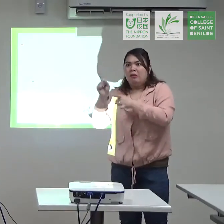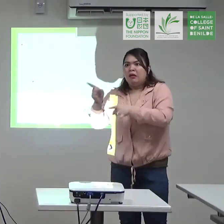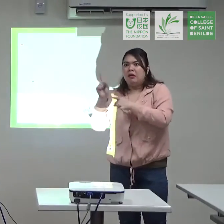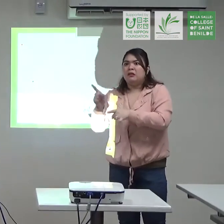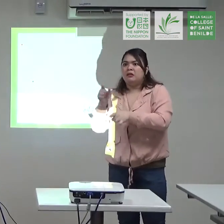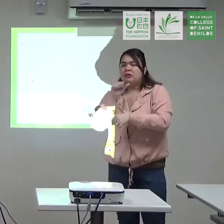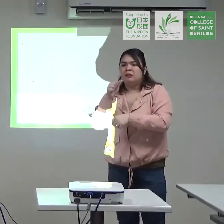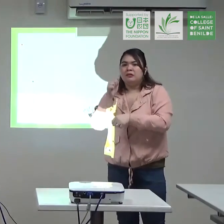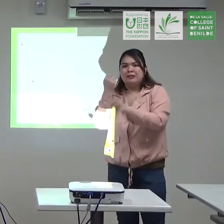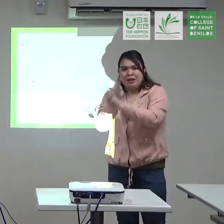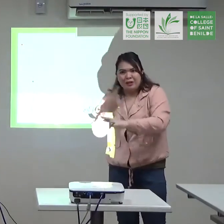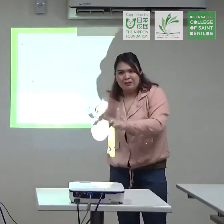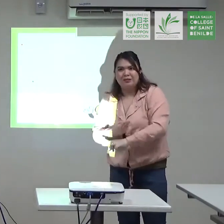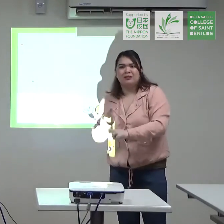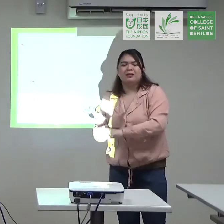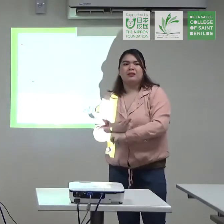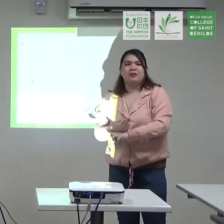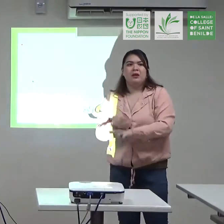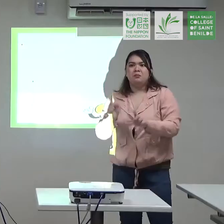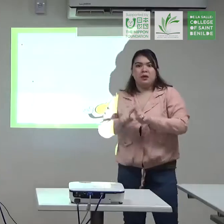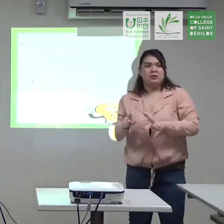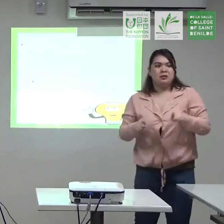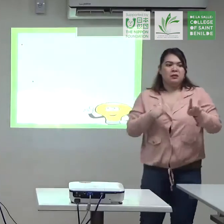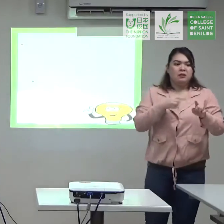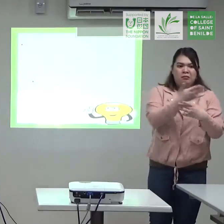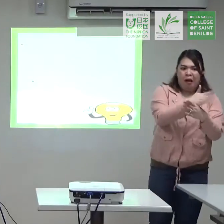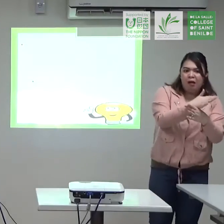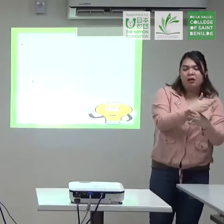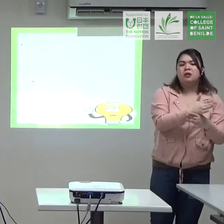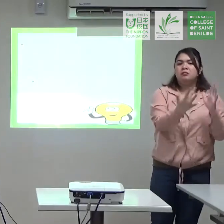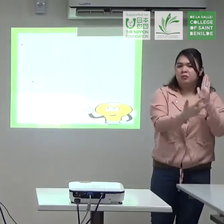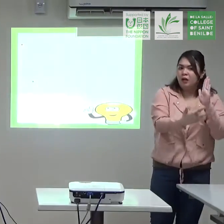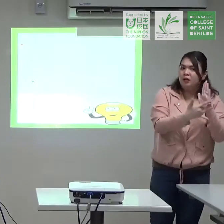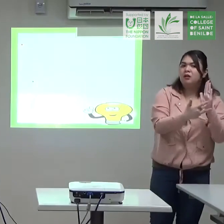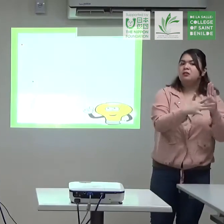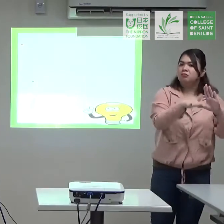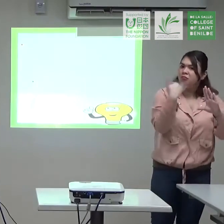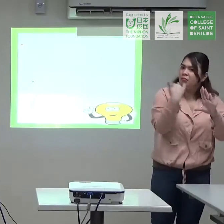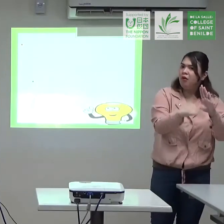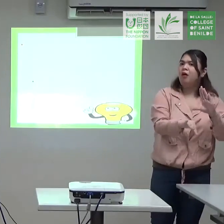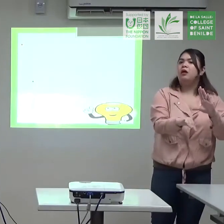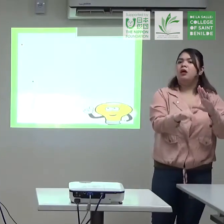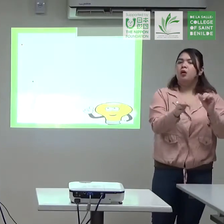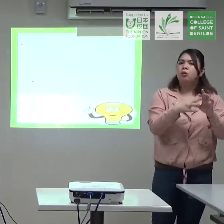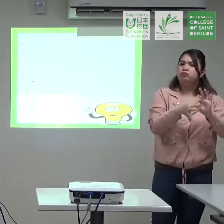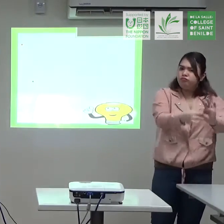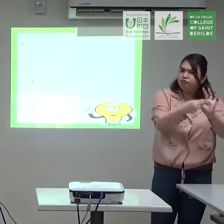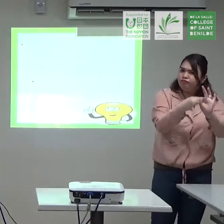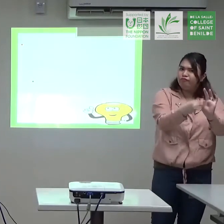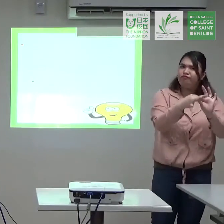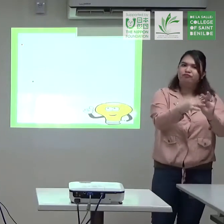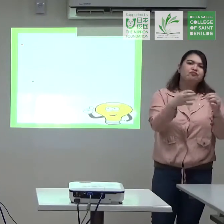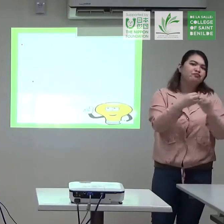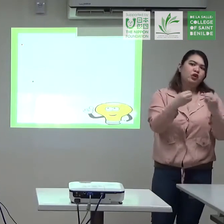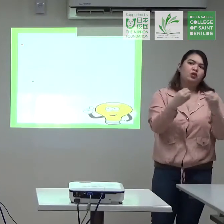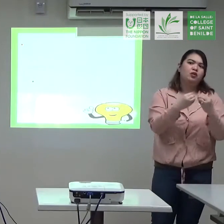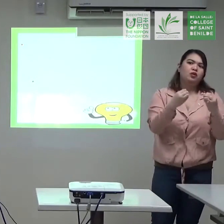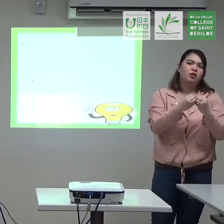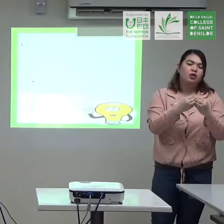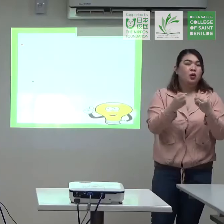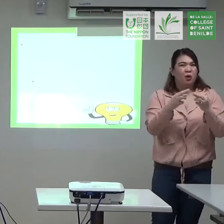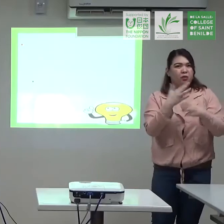them together for another purpose, like sharing the technology, sharing knowledge, or pinch hitting for the